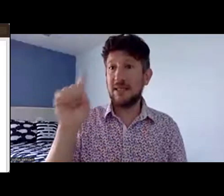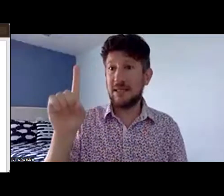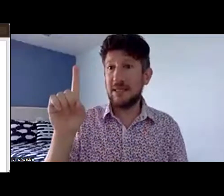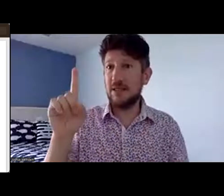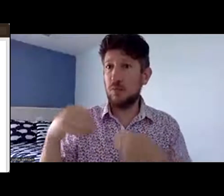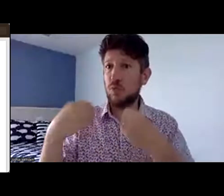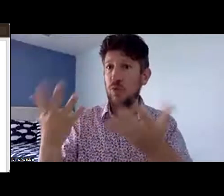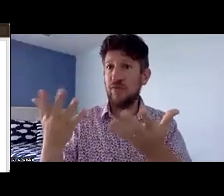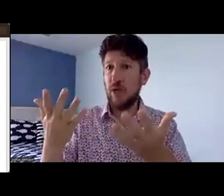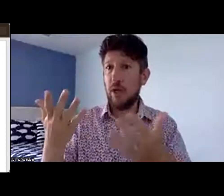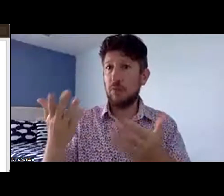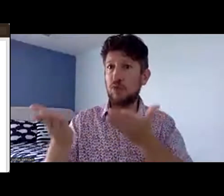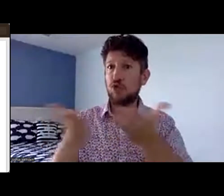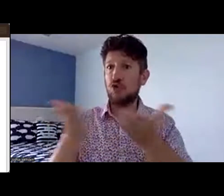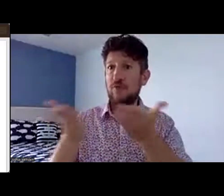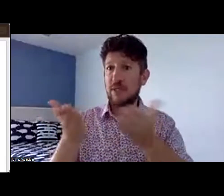factors.